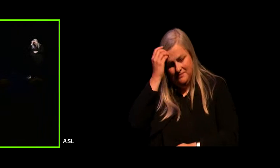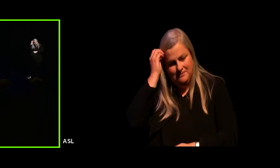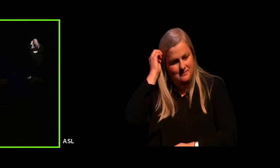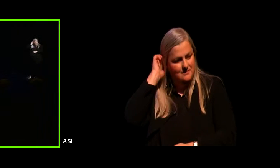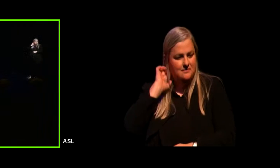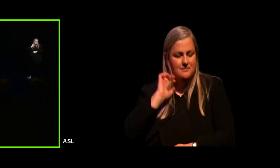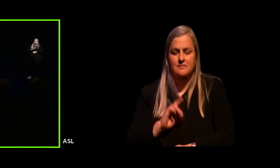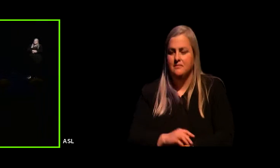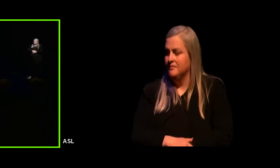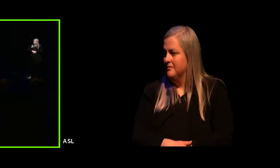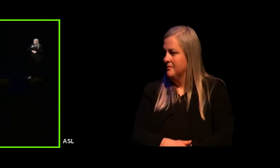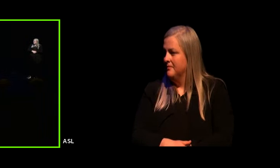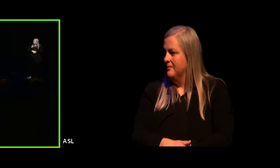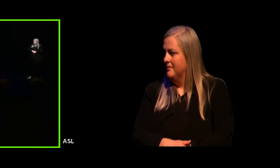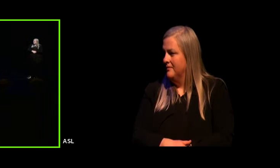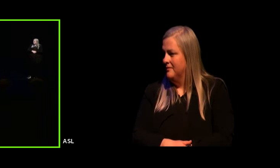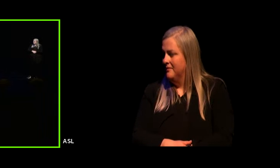Welcome.